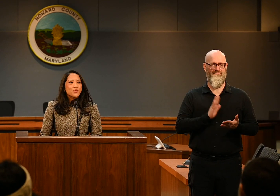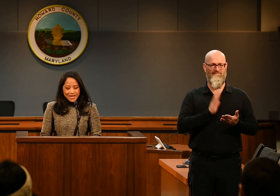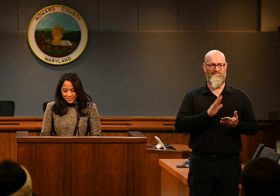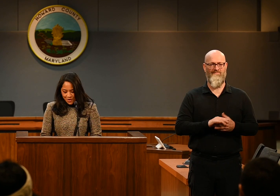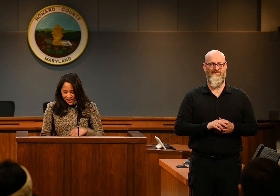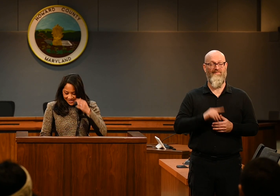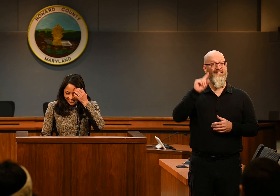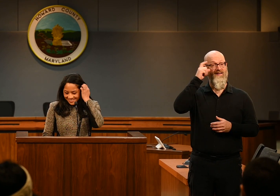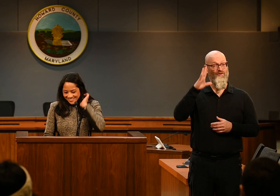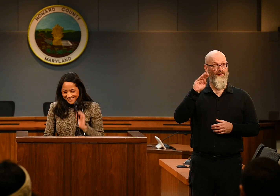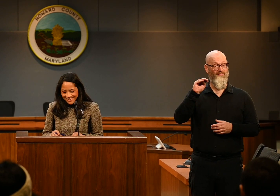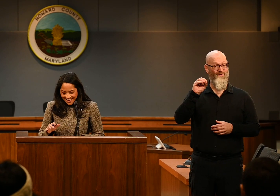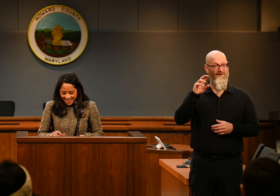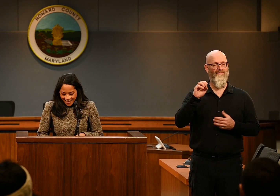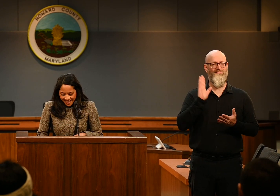Governor Wes Moore.